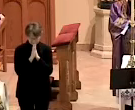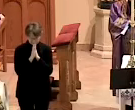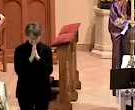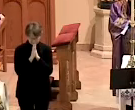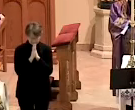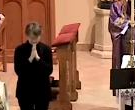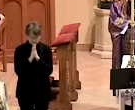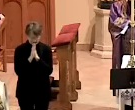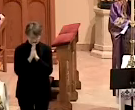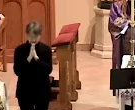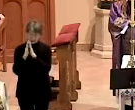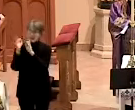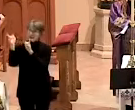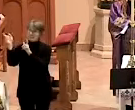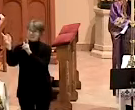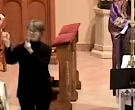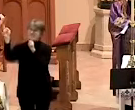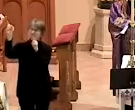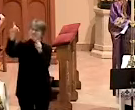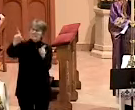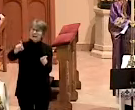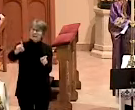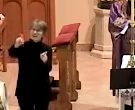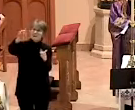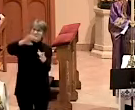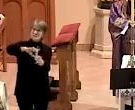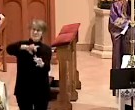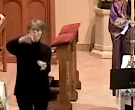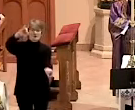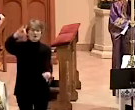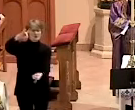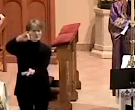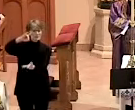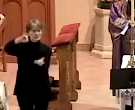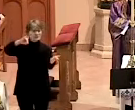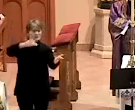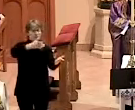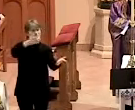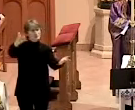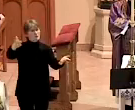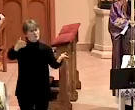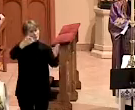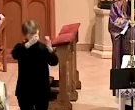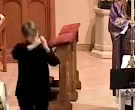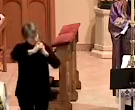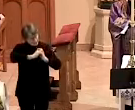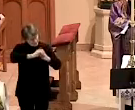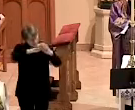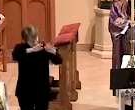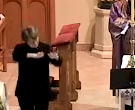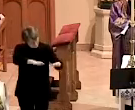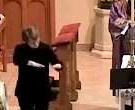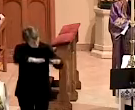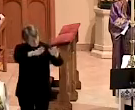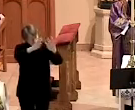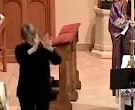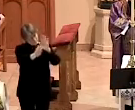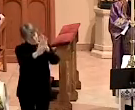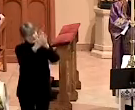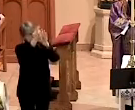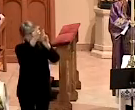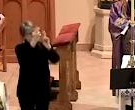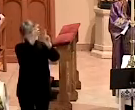blessing. Pour out a spirit of compunction, O Lord, on those who bow before your majesty. And by your